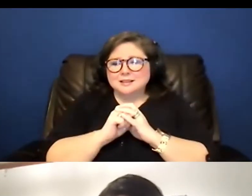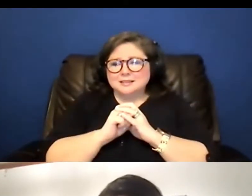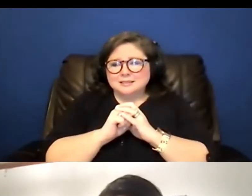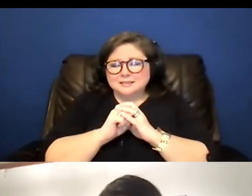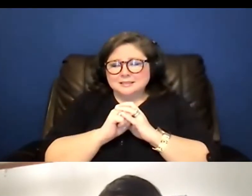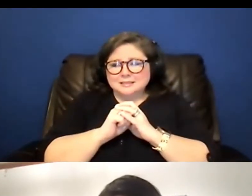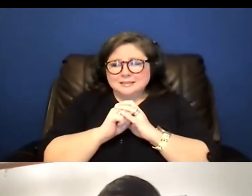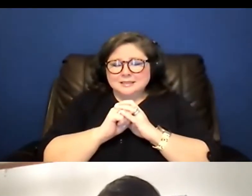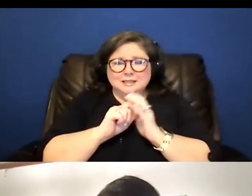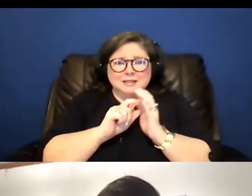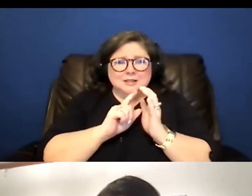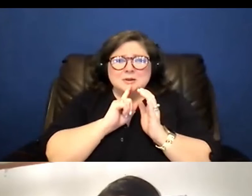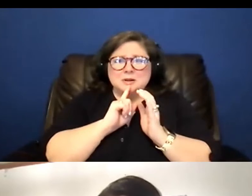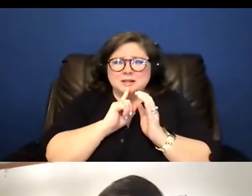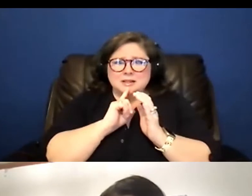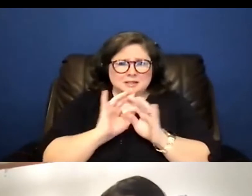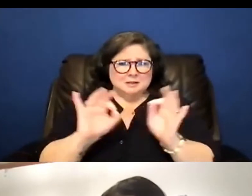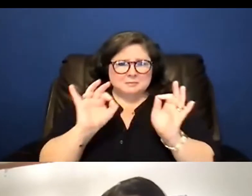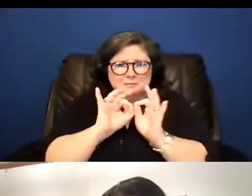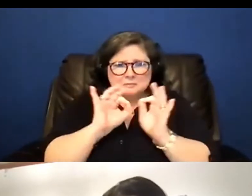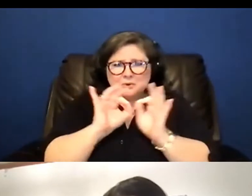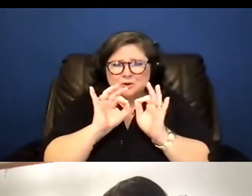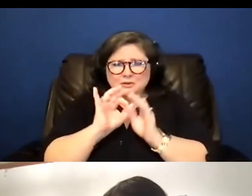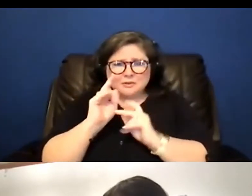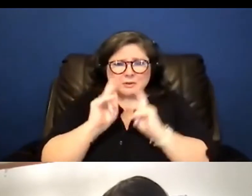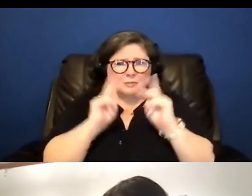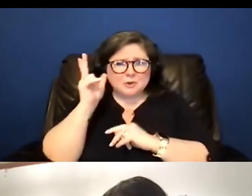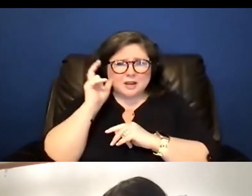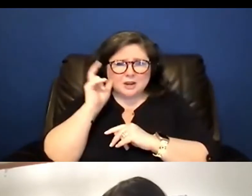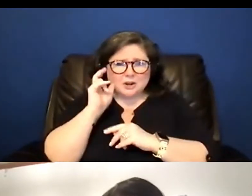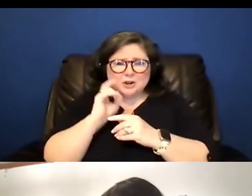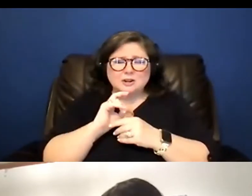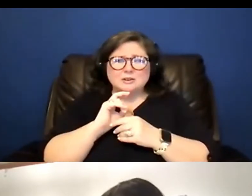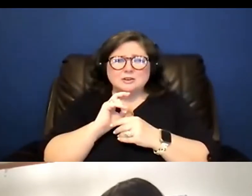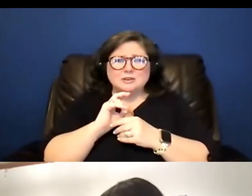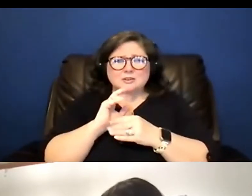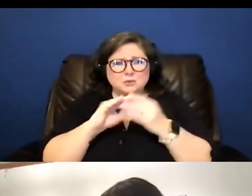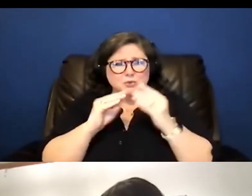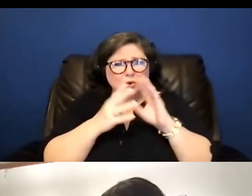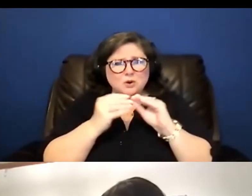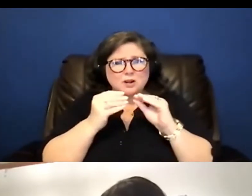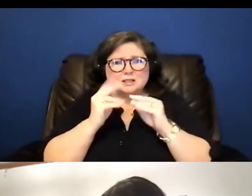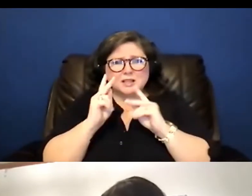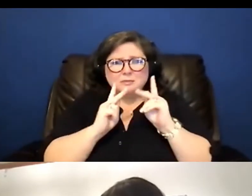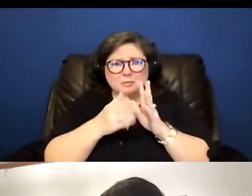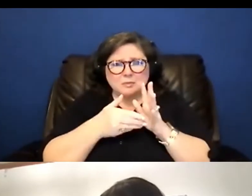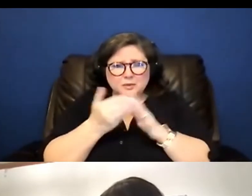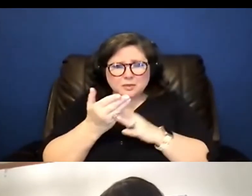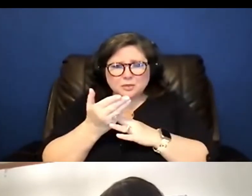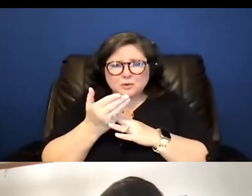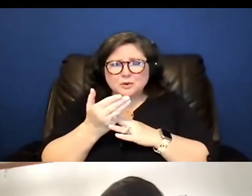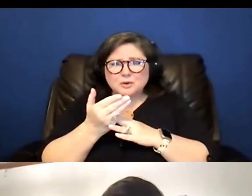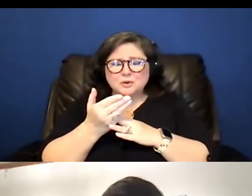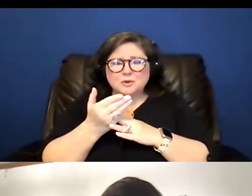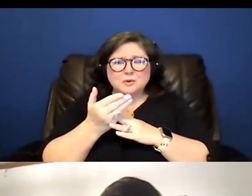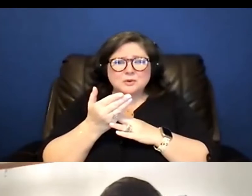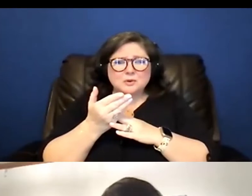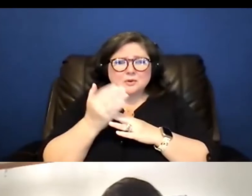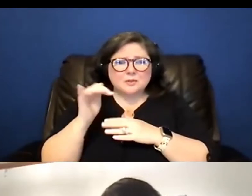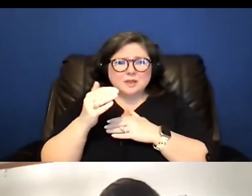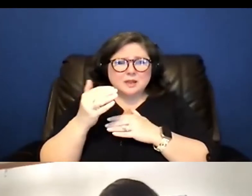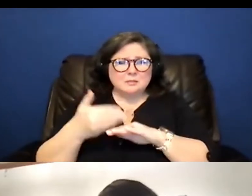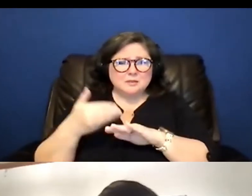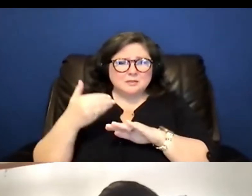It's just so important for people to hear the stories of people who have gone through this before.